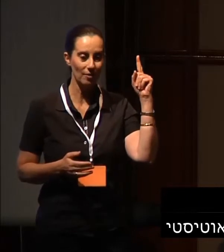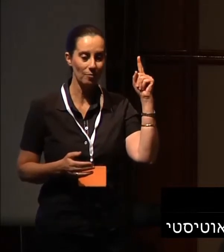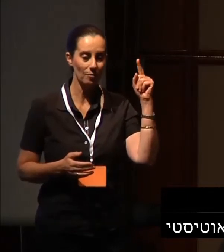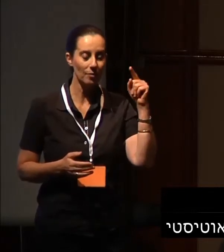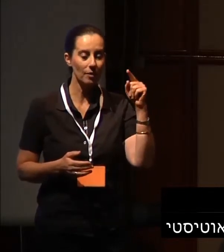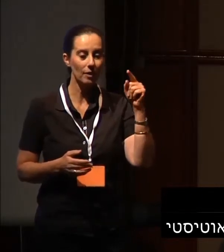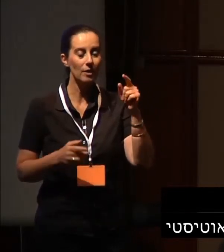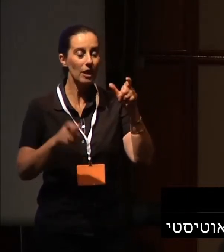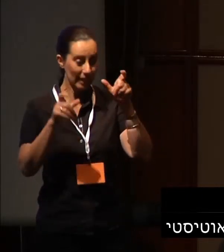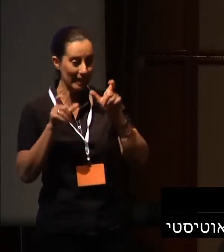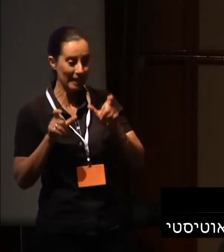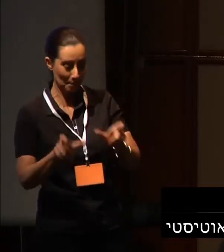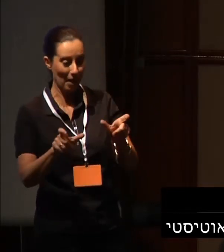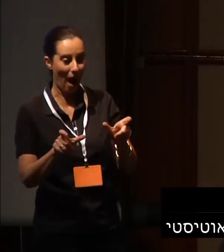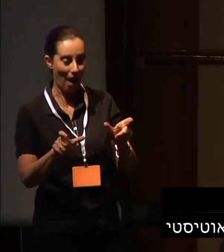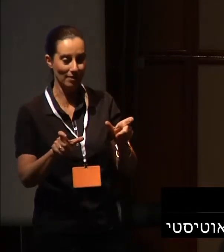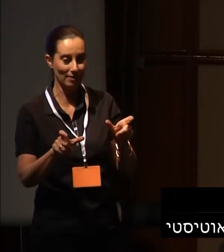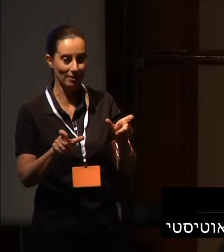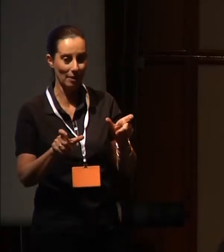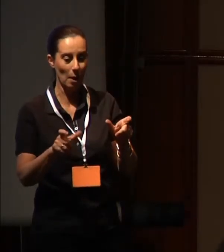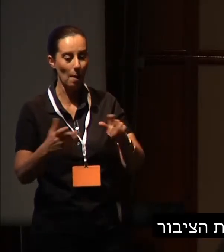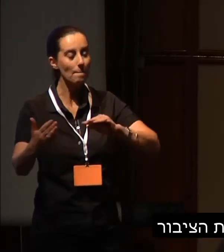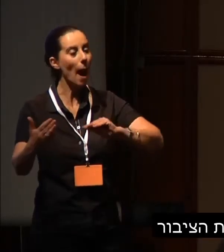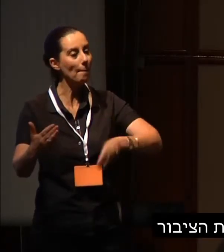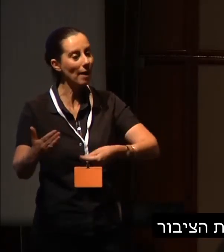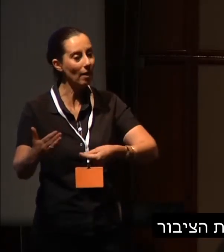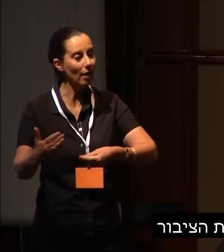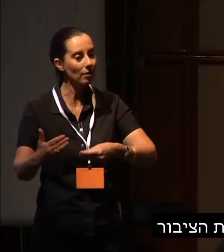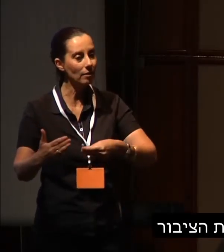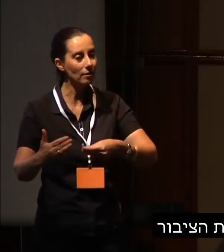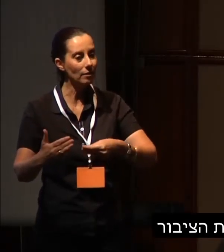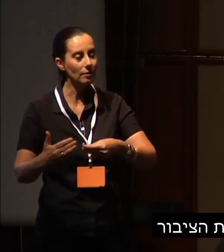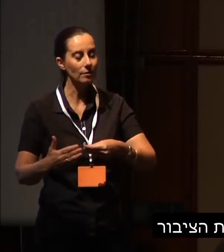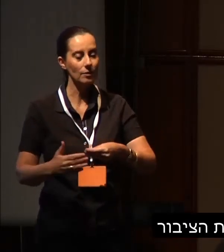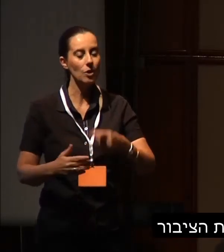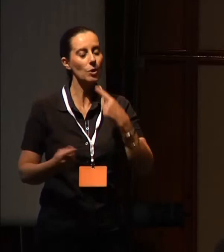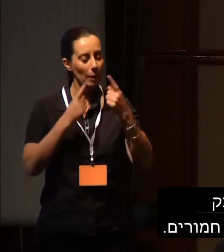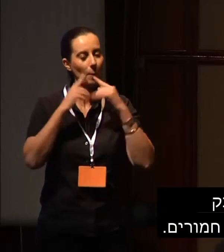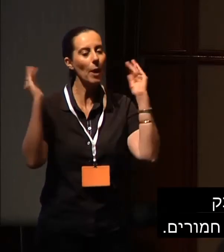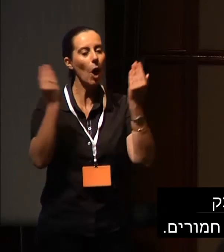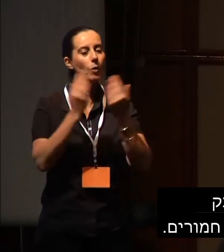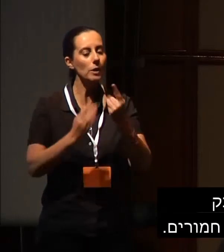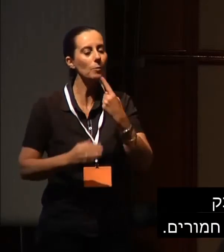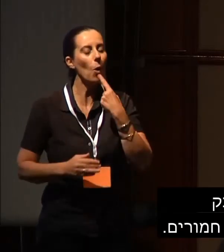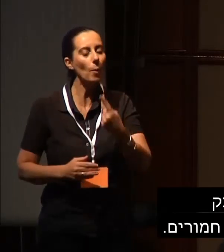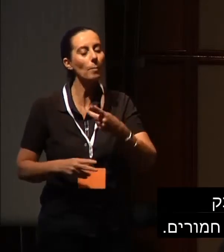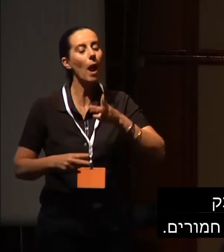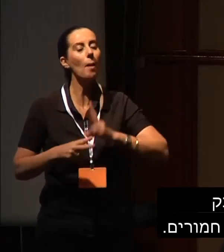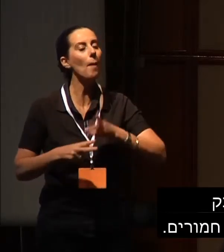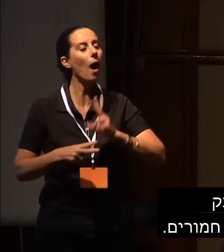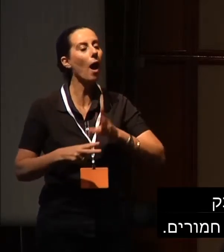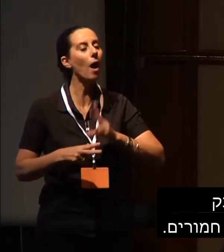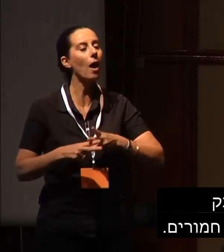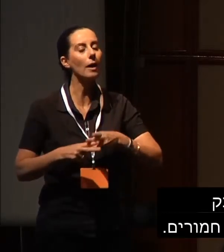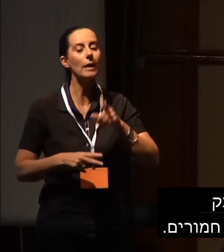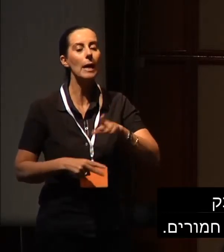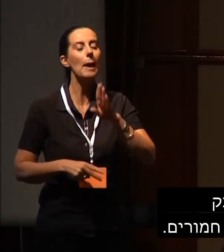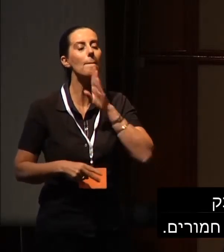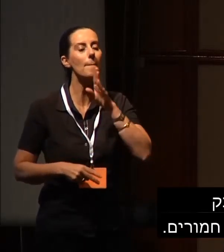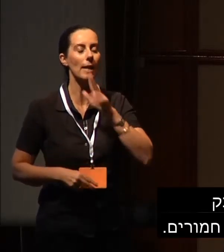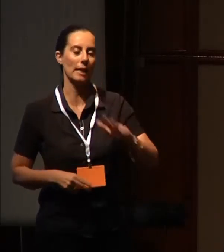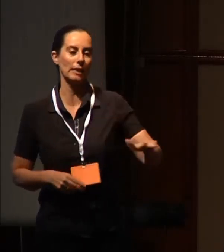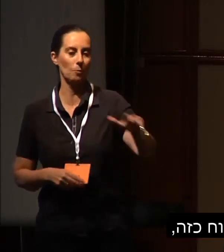the Autism Genome Project is authorized actually deals with public health and it also deals specifically with fighting major